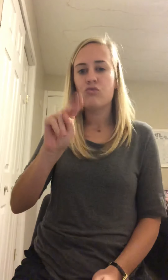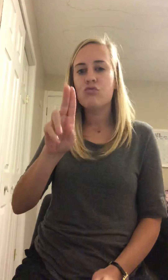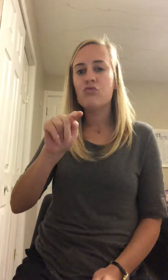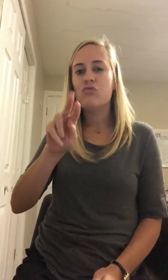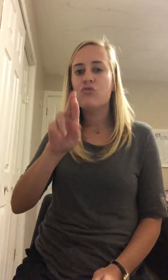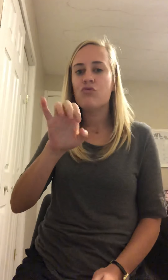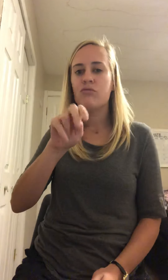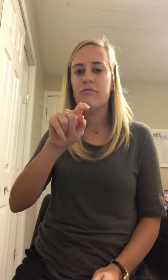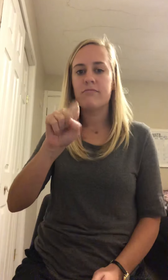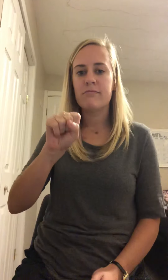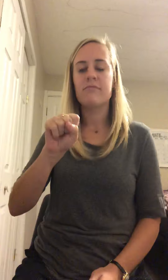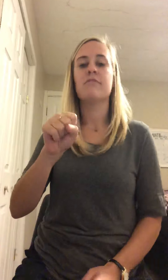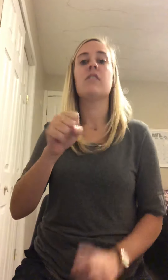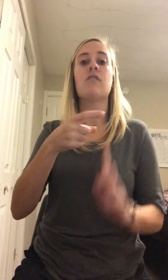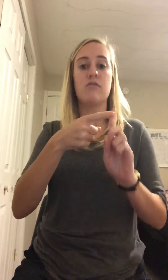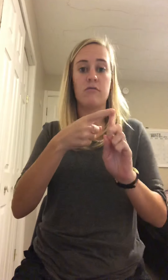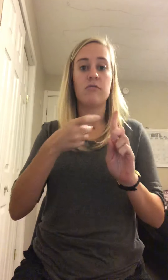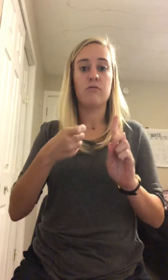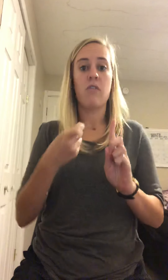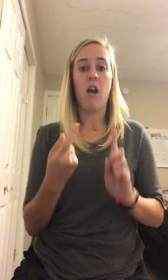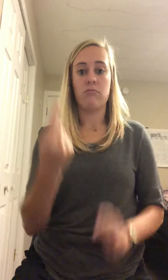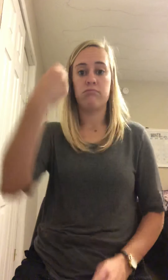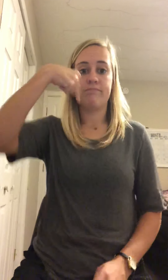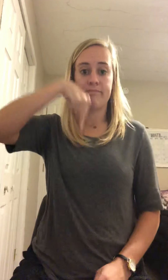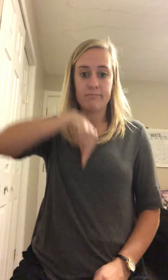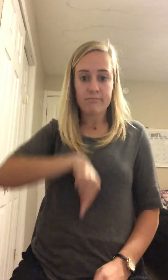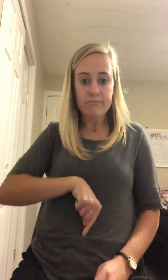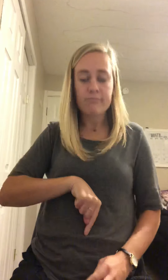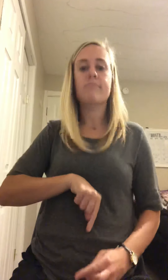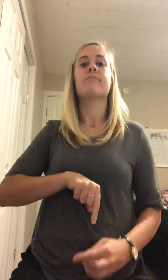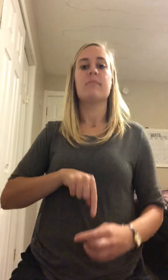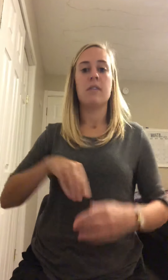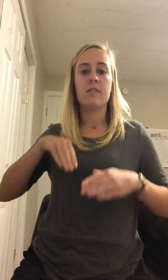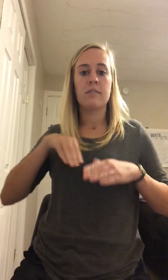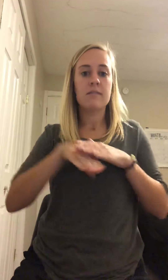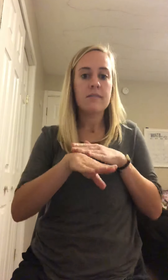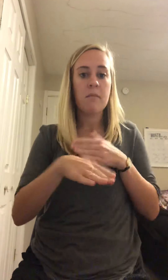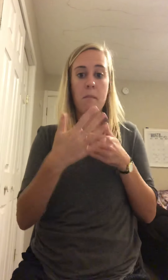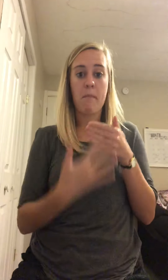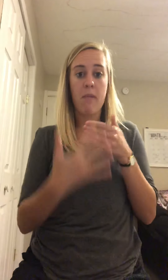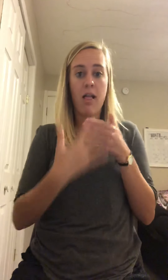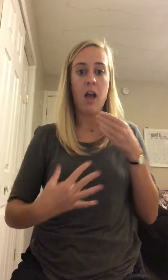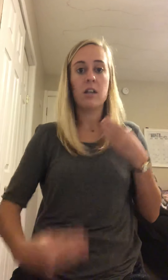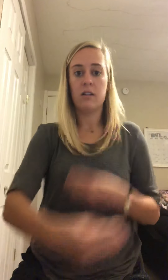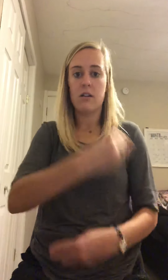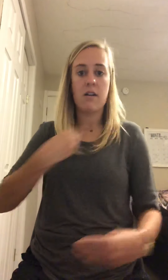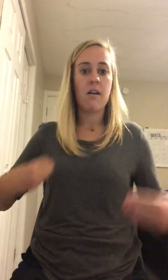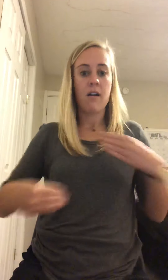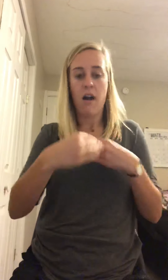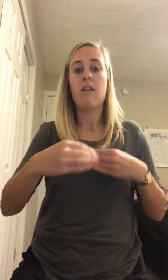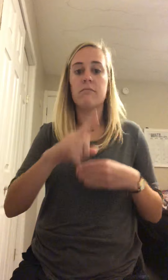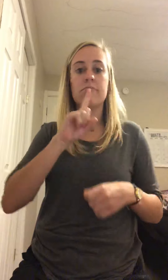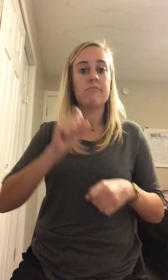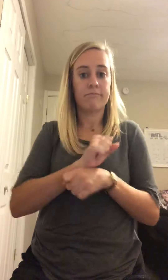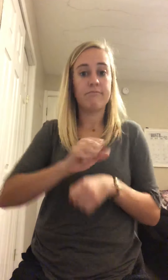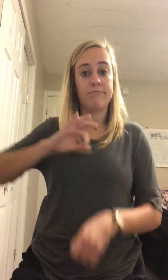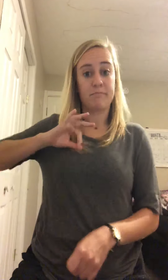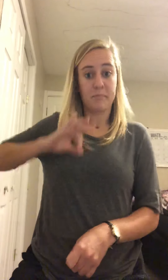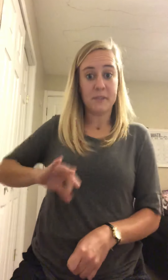bloodstream so they can be transported and used by the other tissues in the body. And last but not least, not everything that you eat is